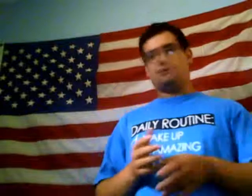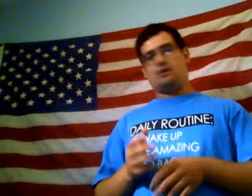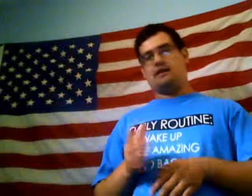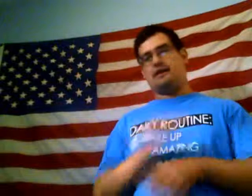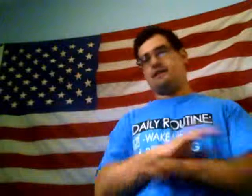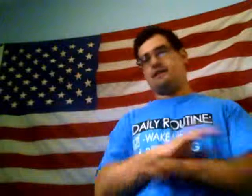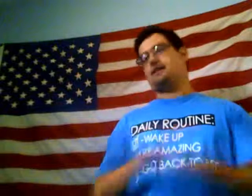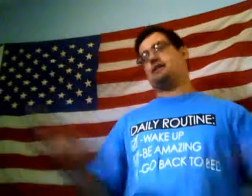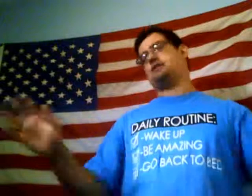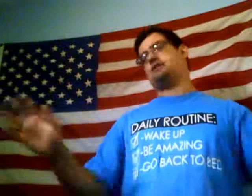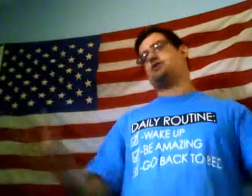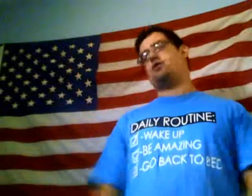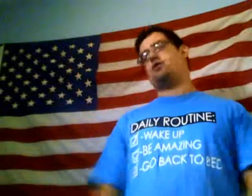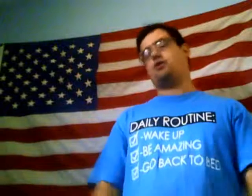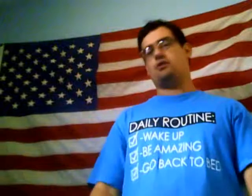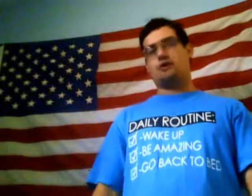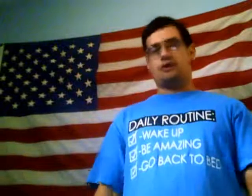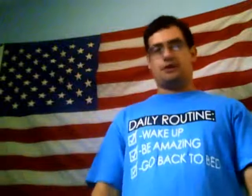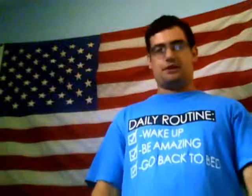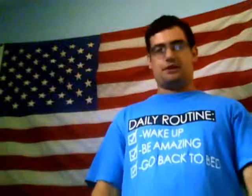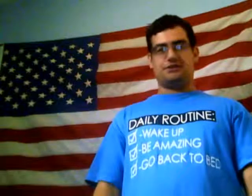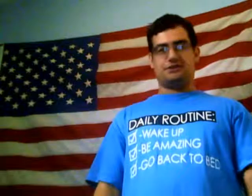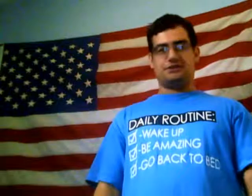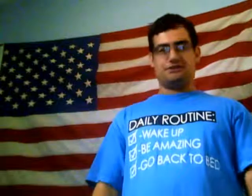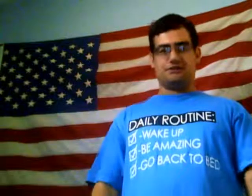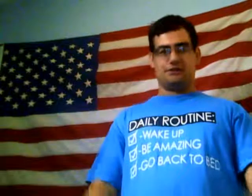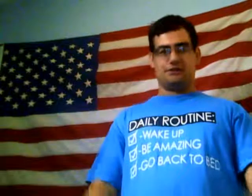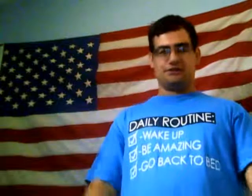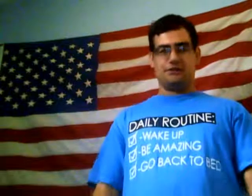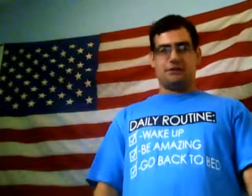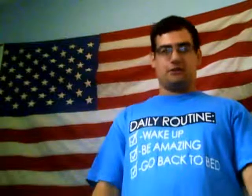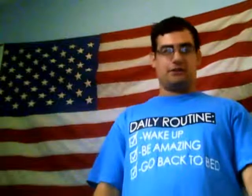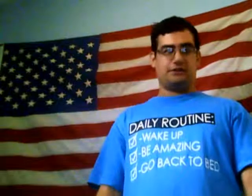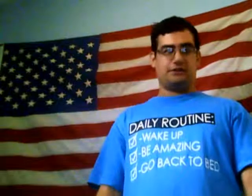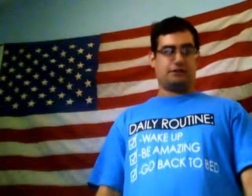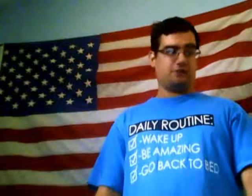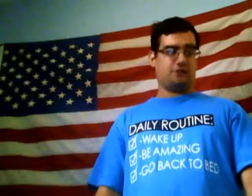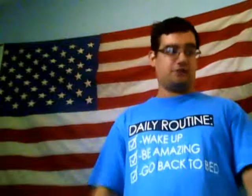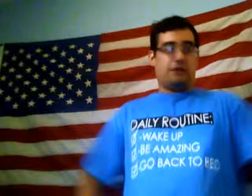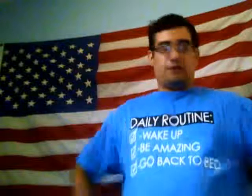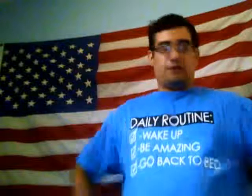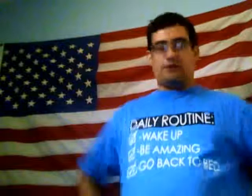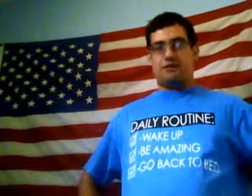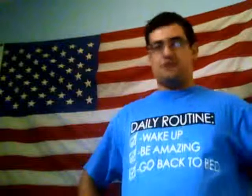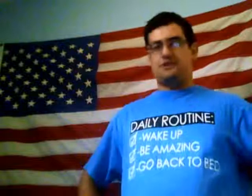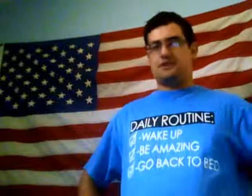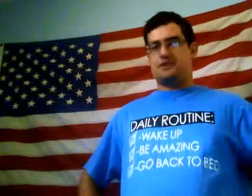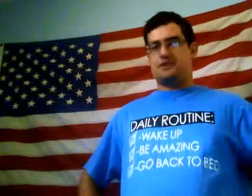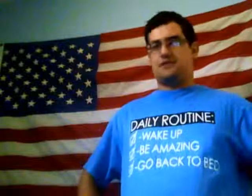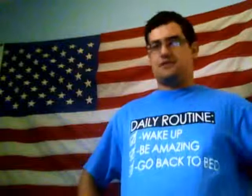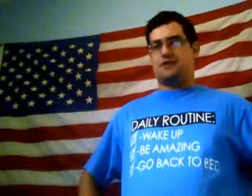win any like electoral college votes, but as far as popular vote, he does get into the